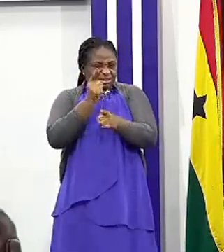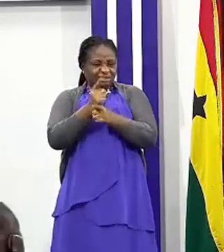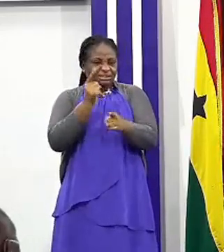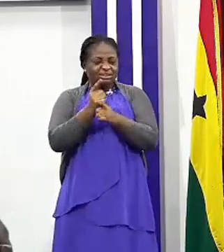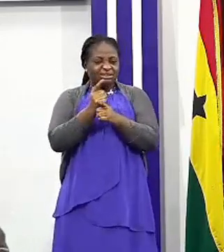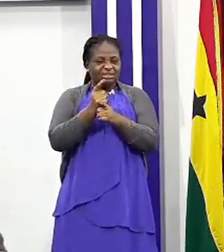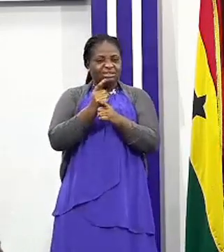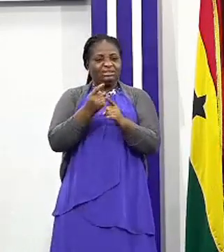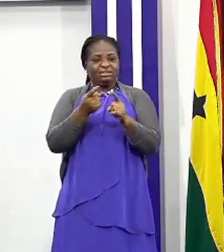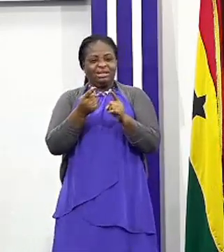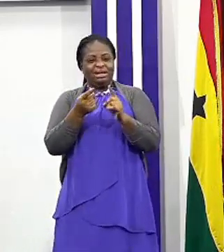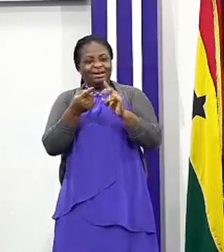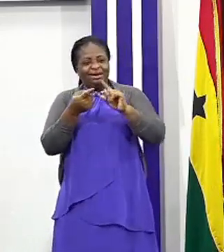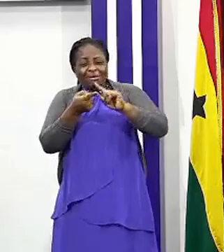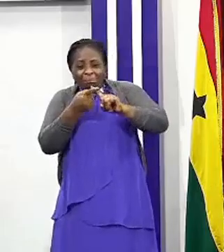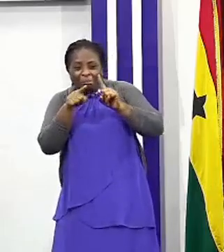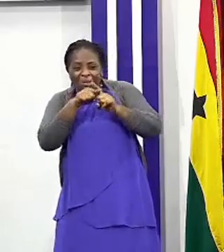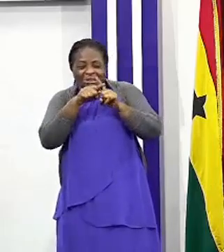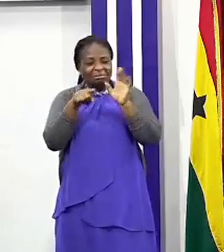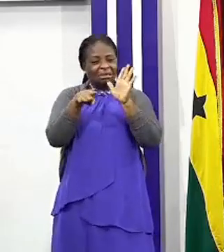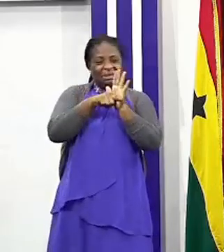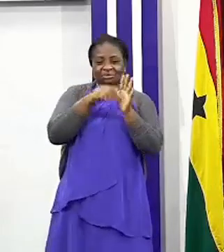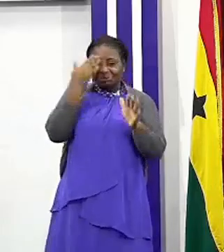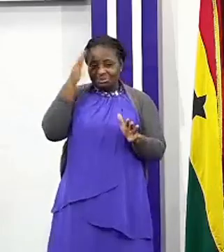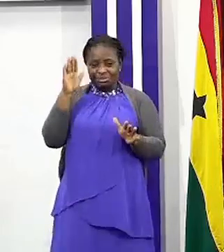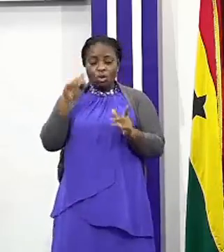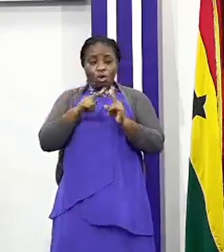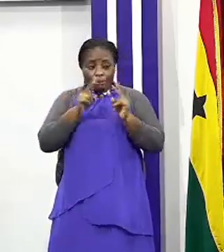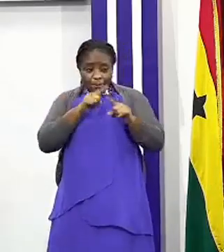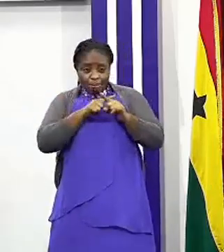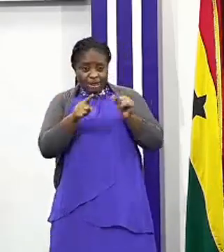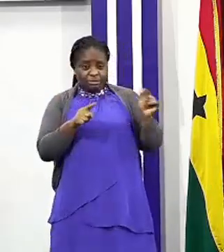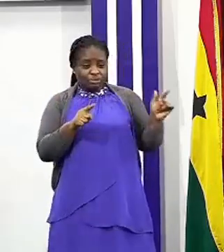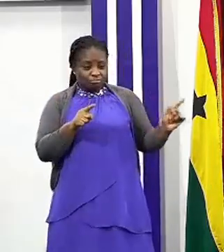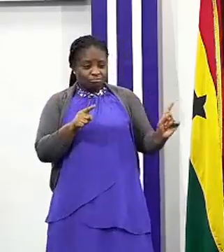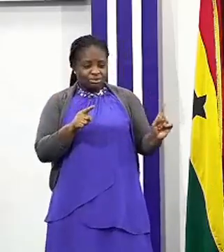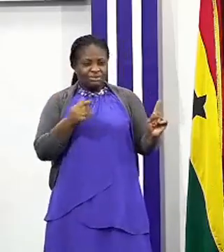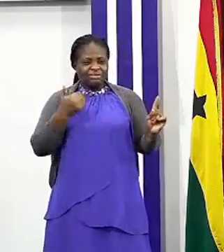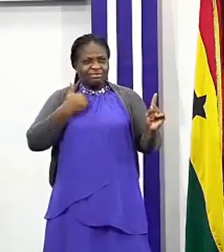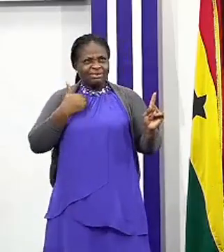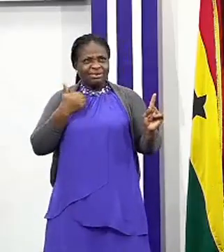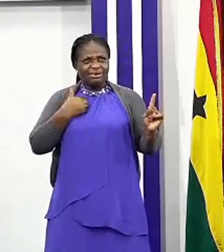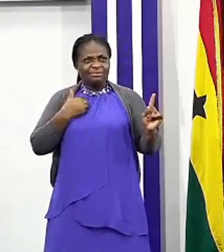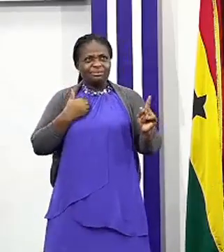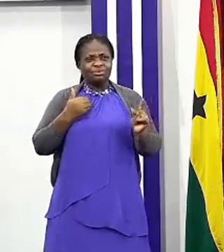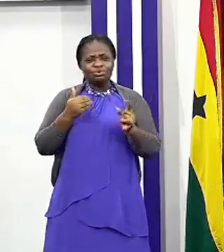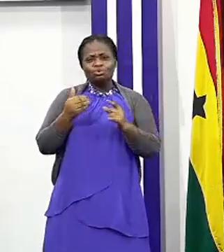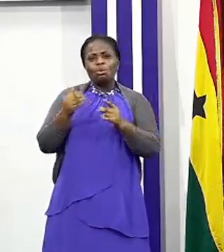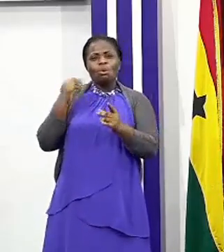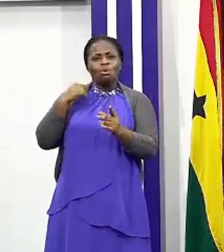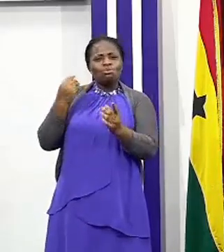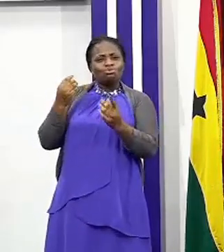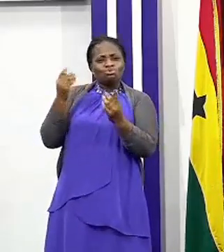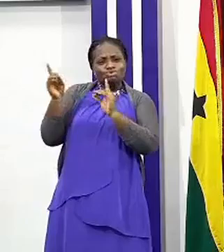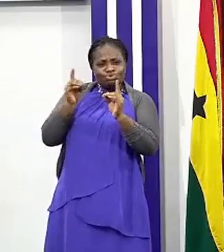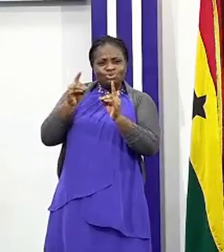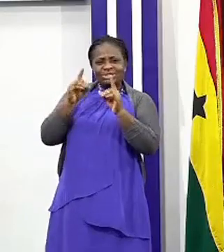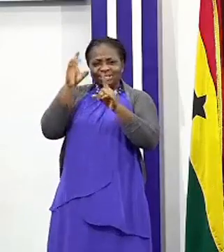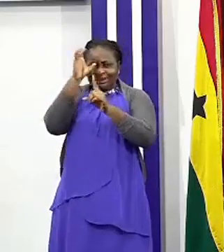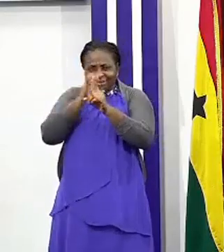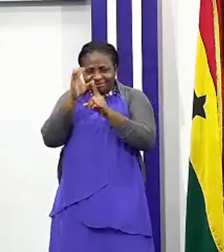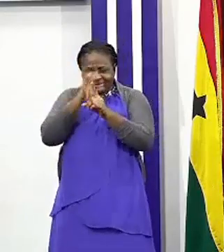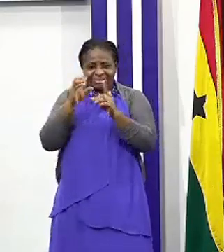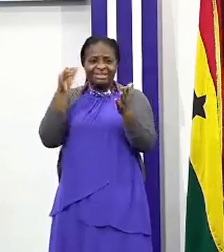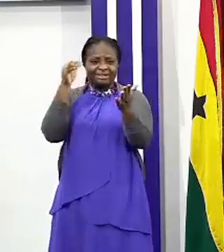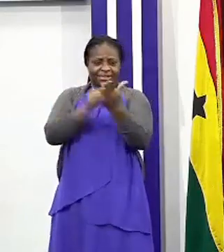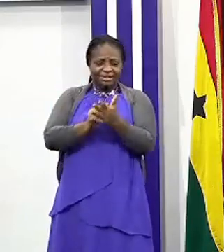and process these particular individual samples. And we are, in some cases, we have had them to be resampled. New samples have been collected.